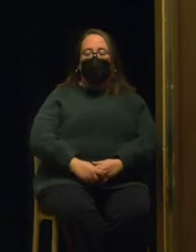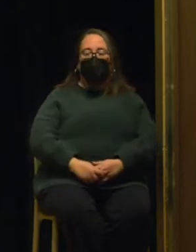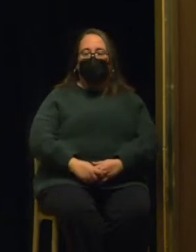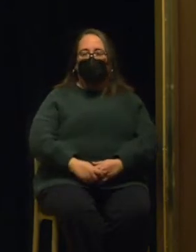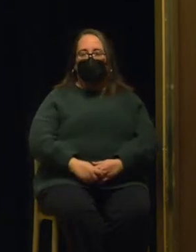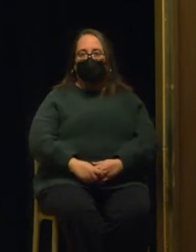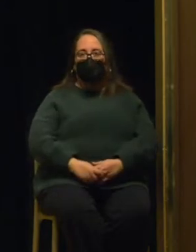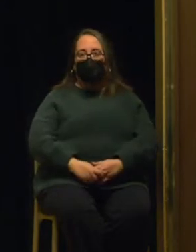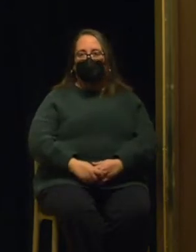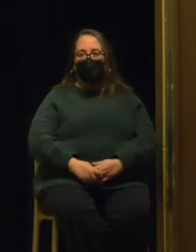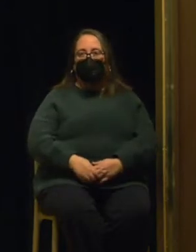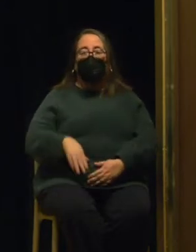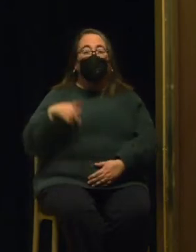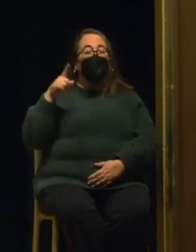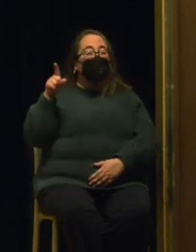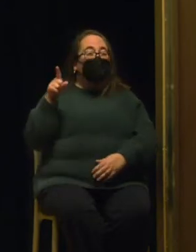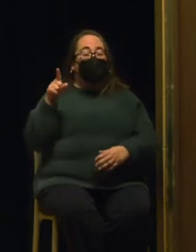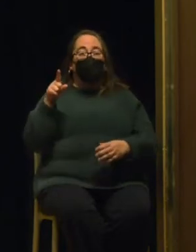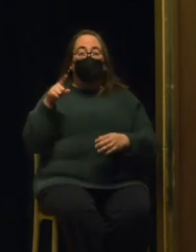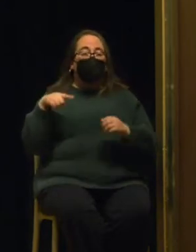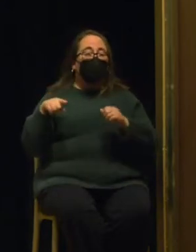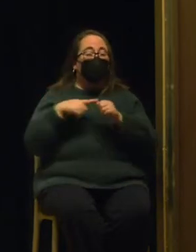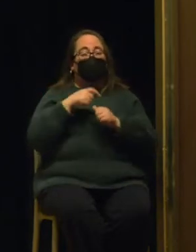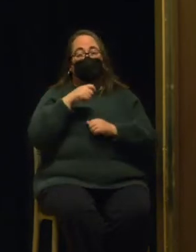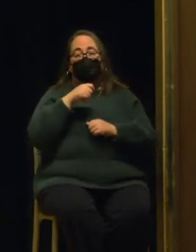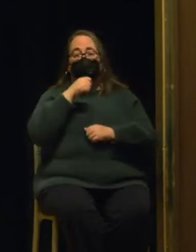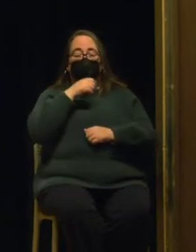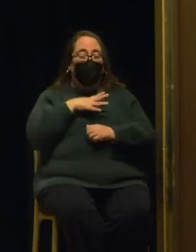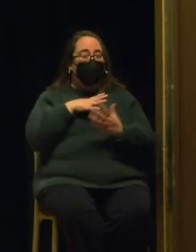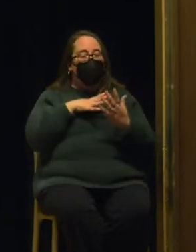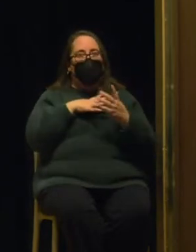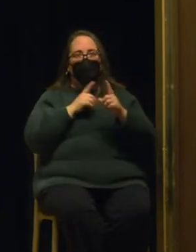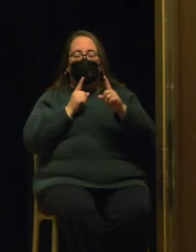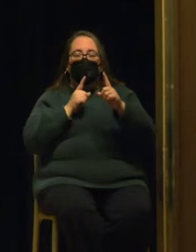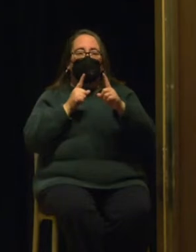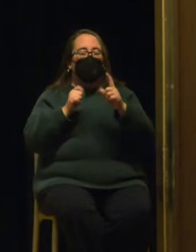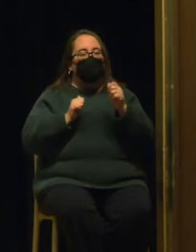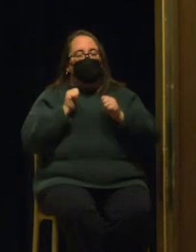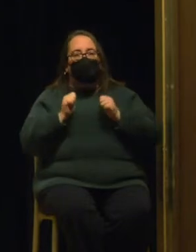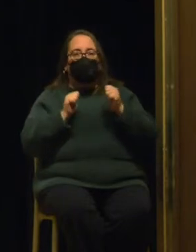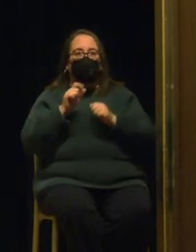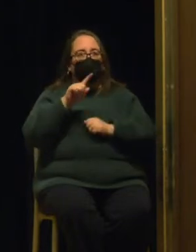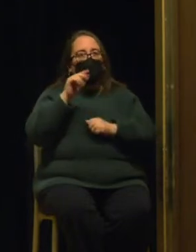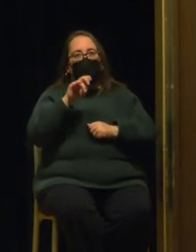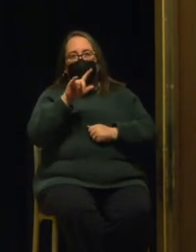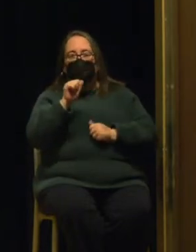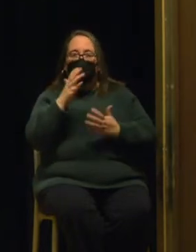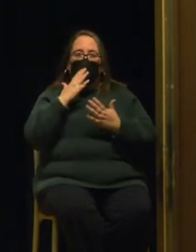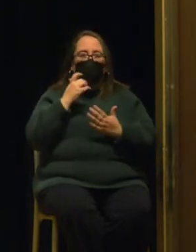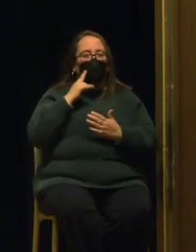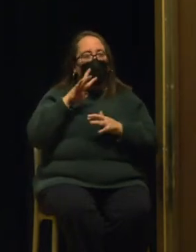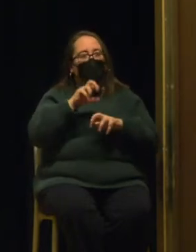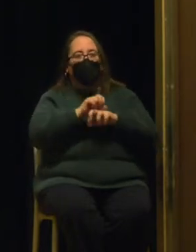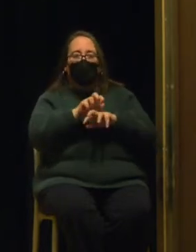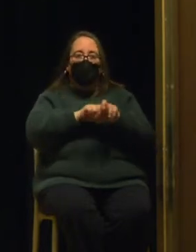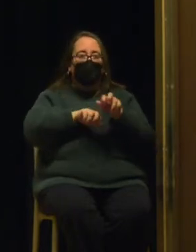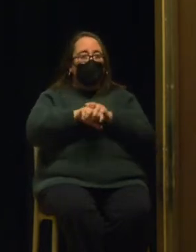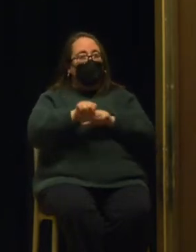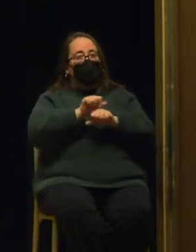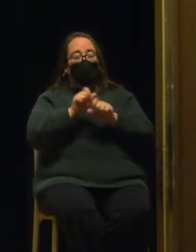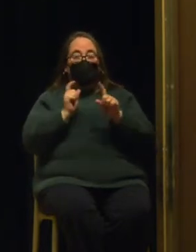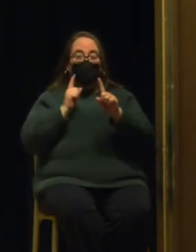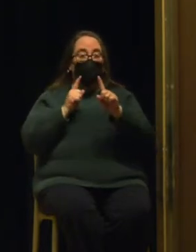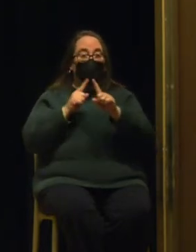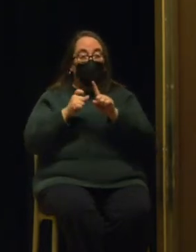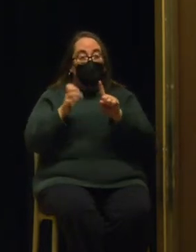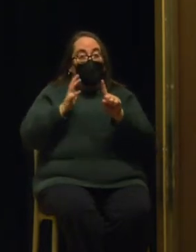Clearly, you are a pioneer in this revolution of Black media. Mm. We know that, we acknowledge that, we are thankful for it. So looking from where you